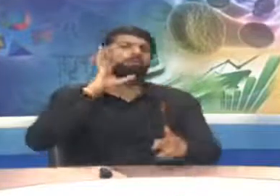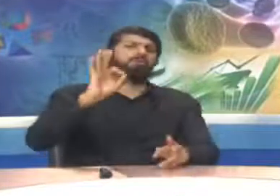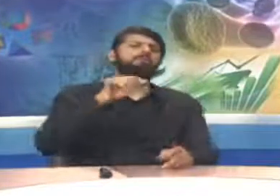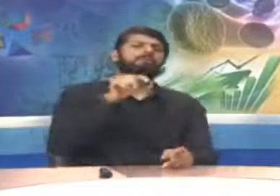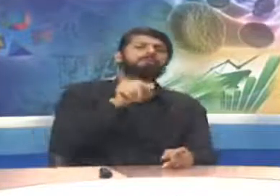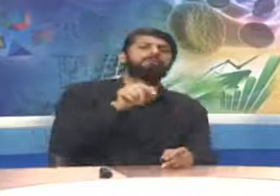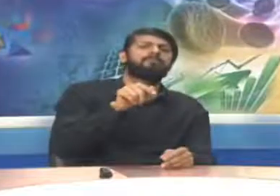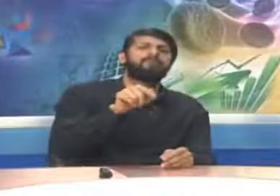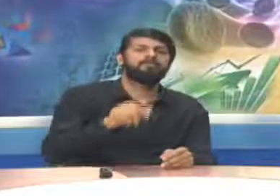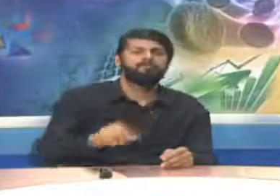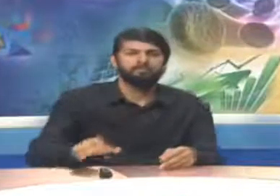From the state.